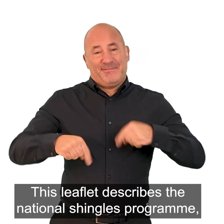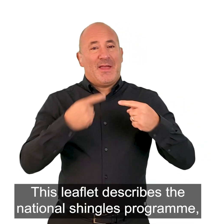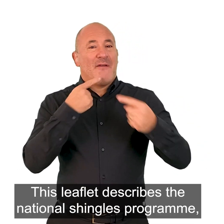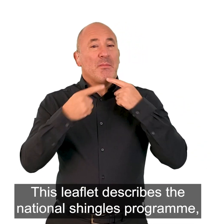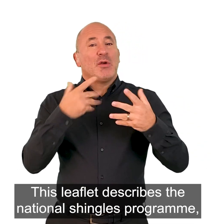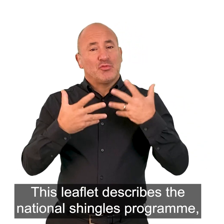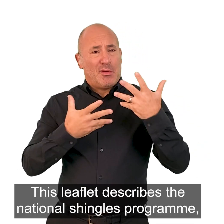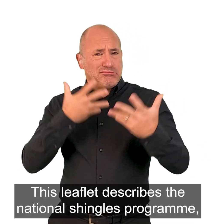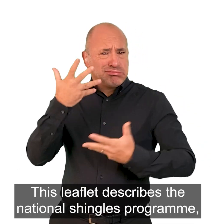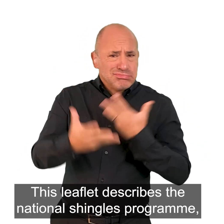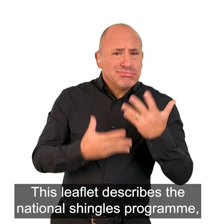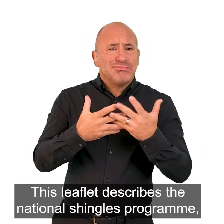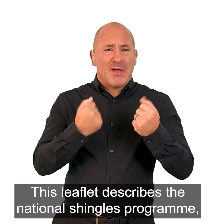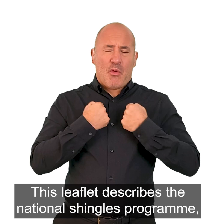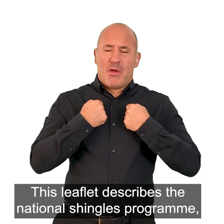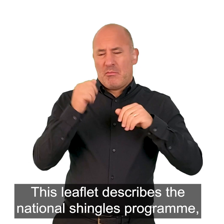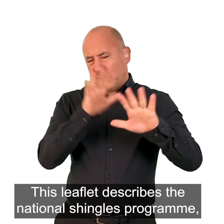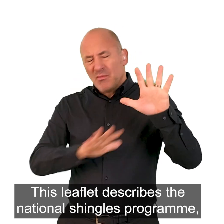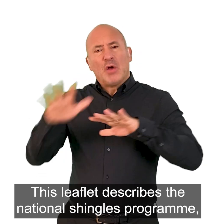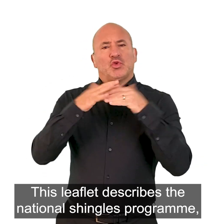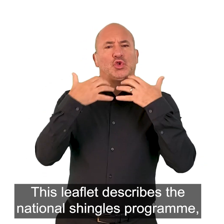This leaflet describes the National Shingles Programme,